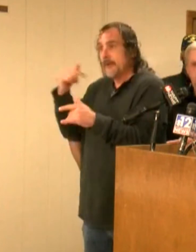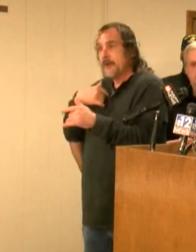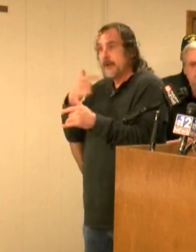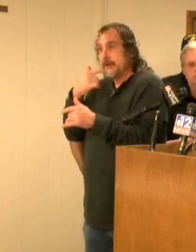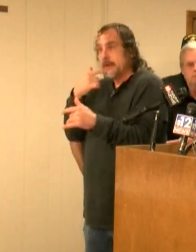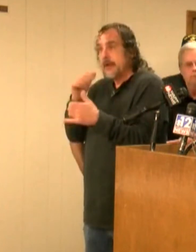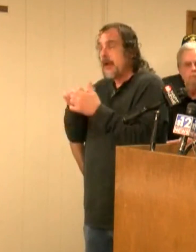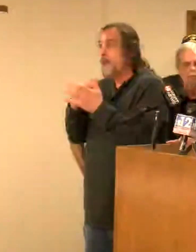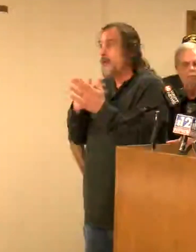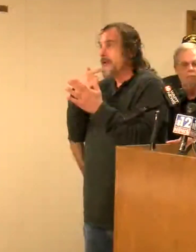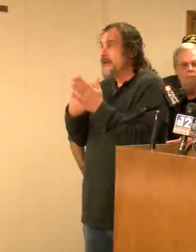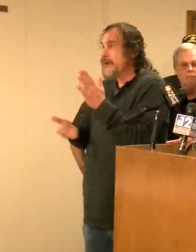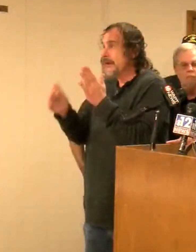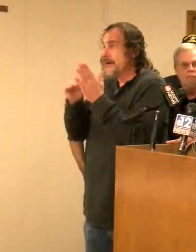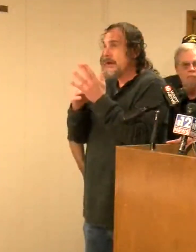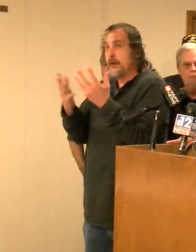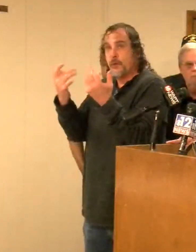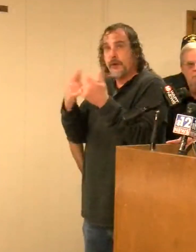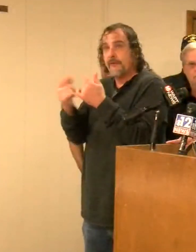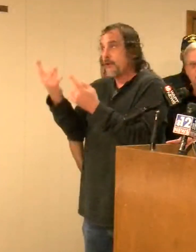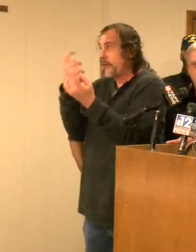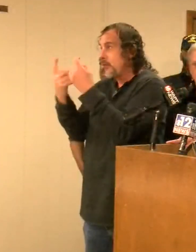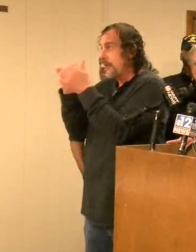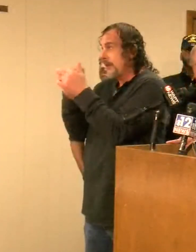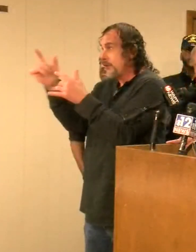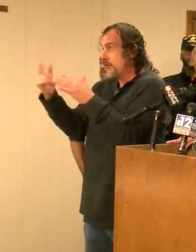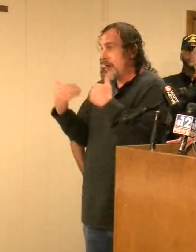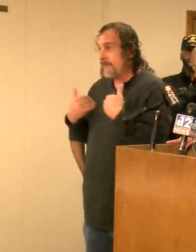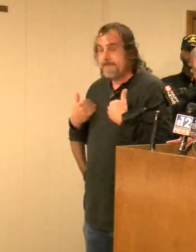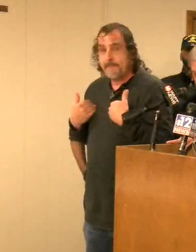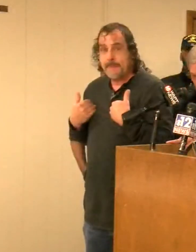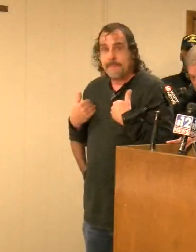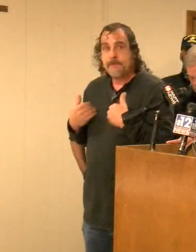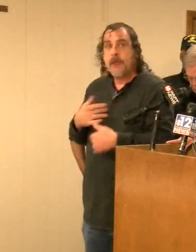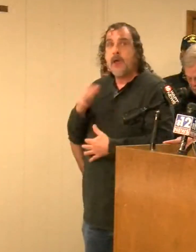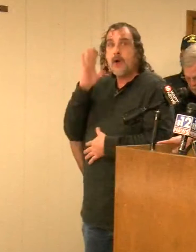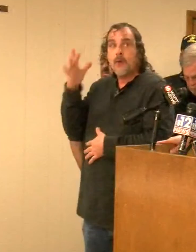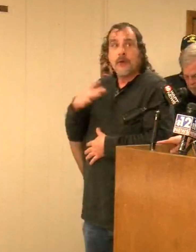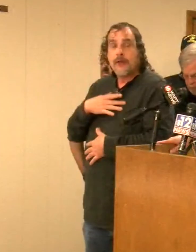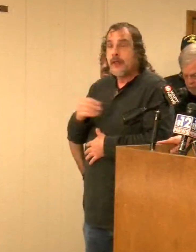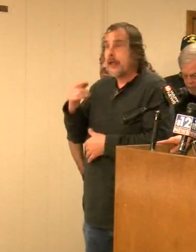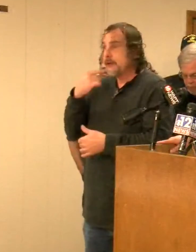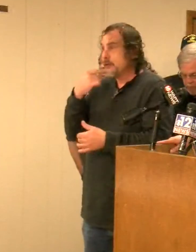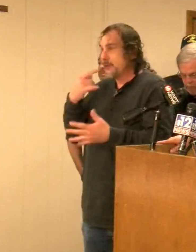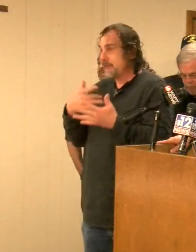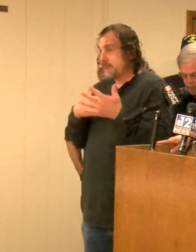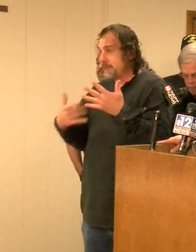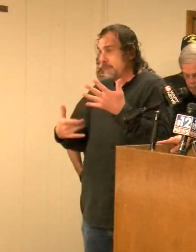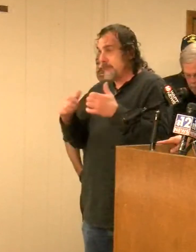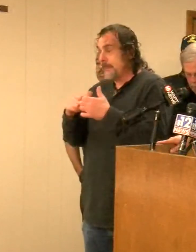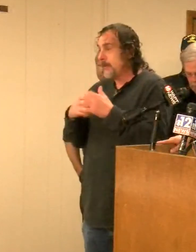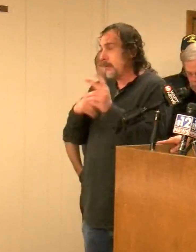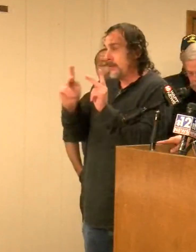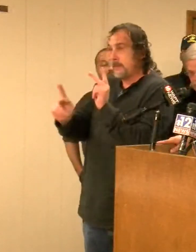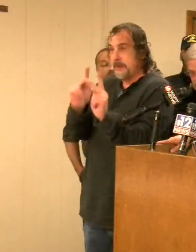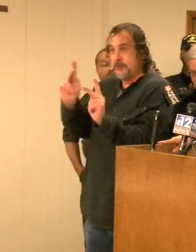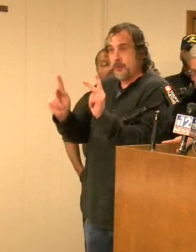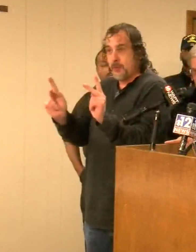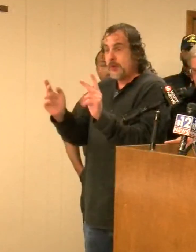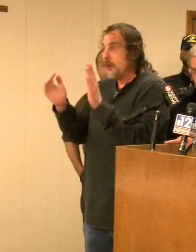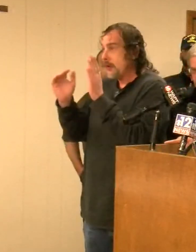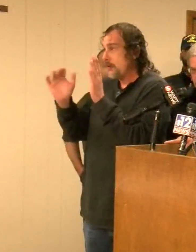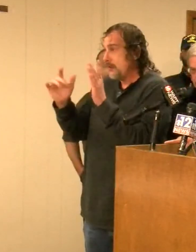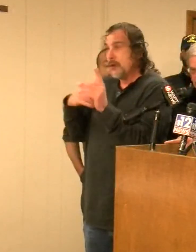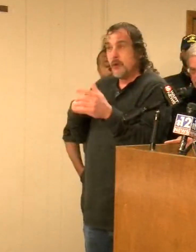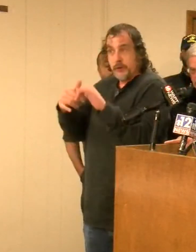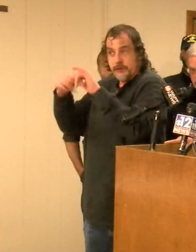reiterate a few things and wait for the questions that may come. I would like to emphasize to the citizens once again that we